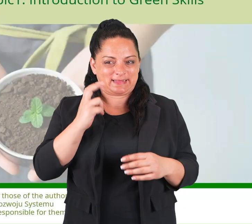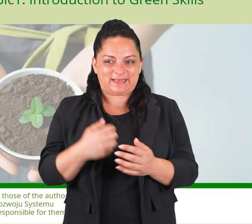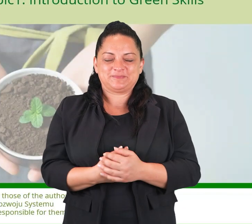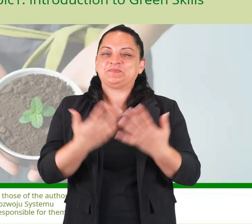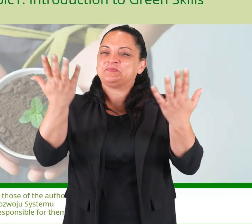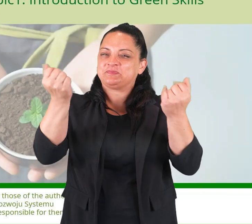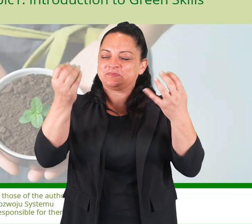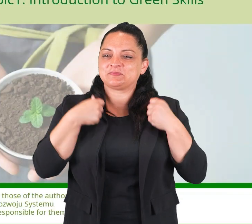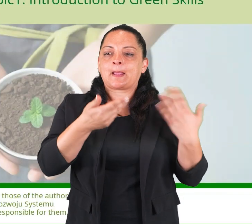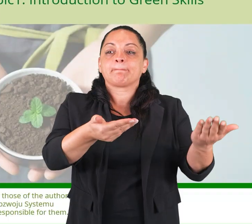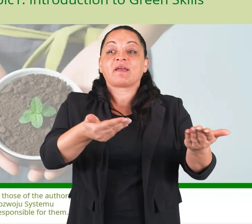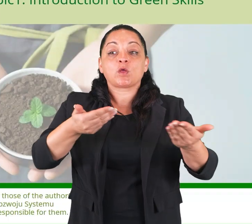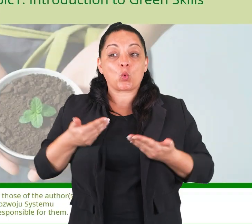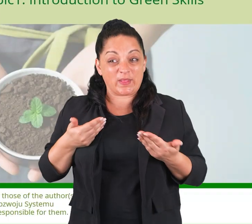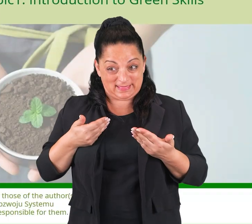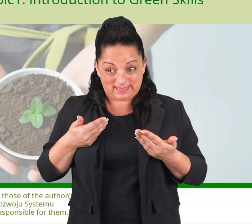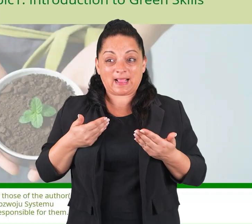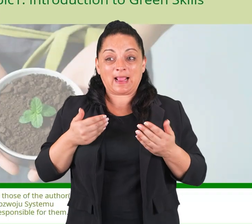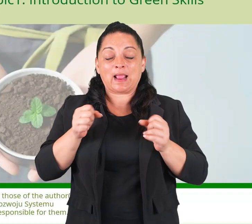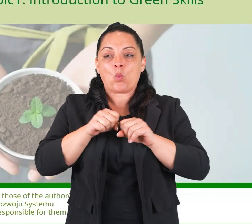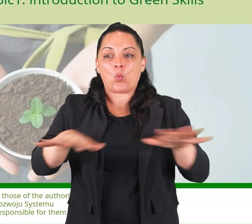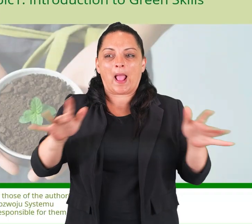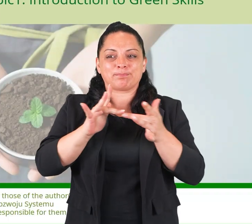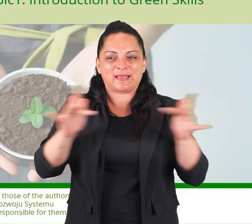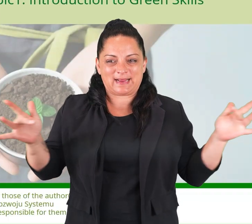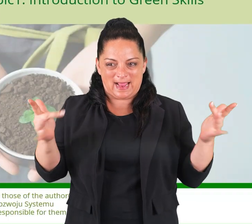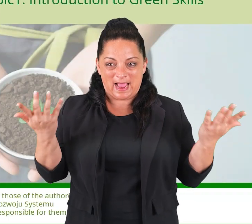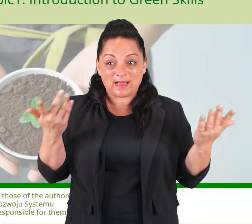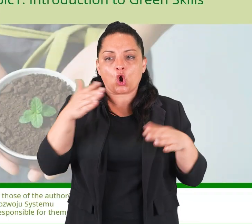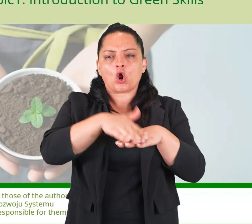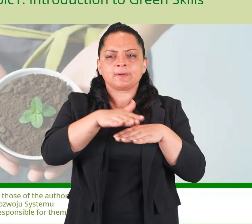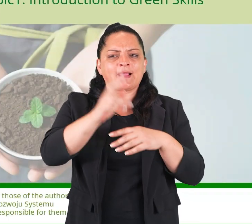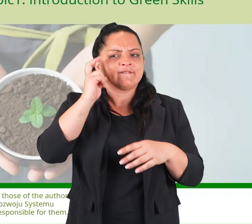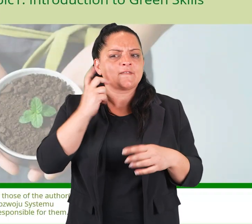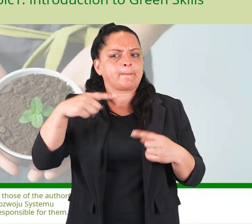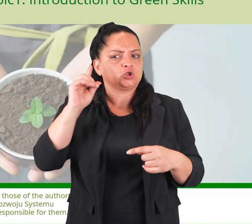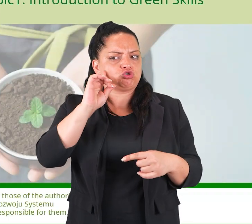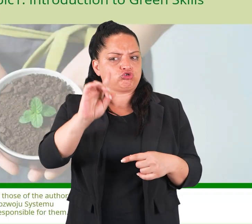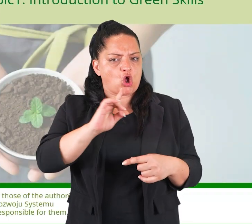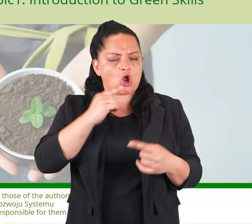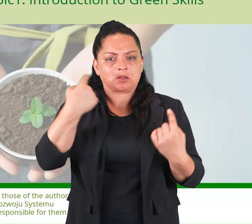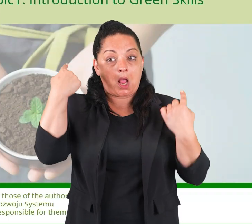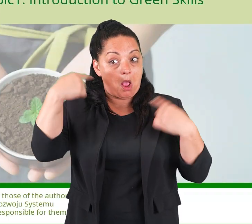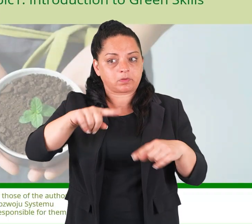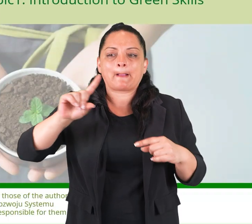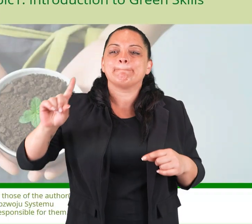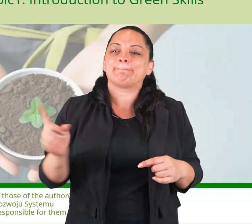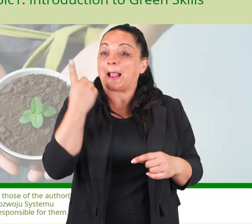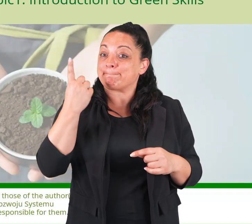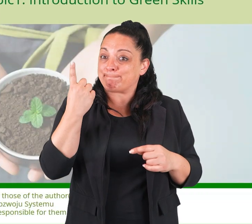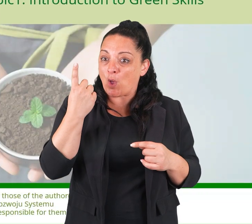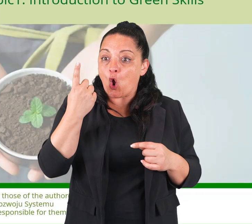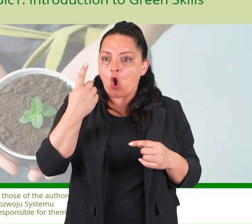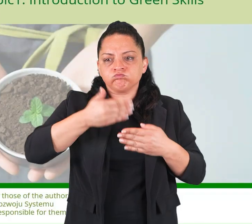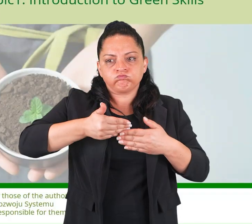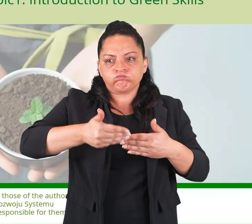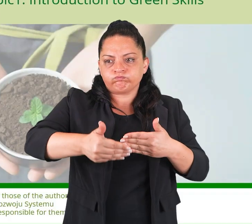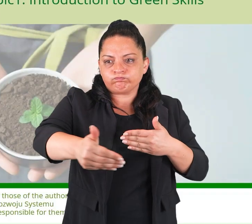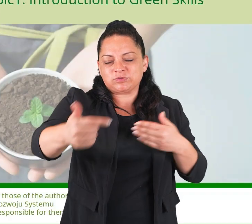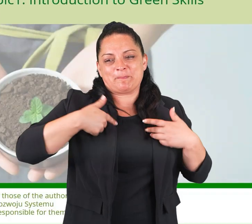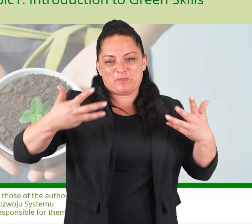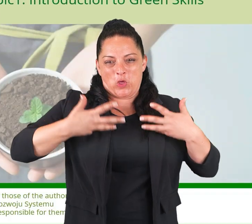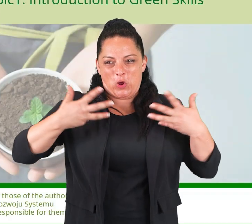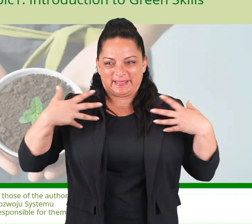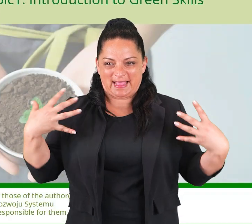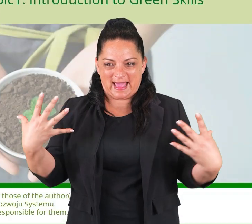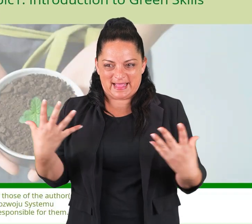Hello and welcome to the Green Skills for Deaf webinar series. This is the first webinar of the series and we are pleased to have you with